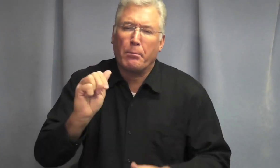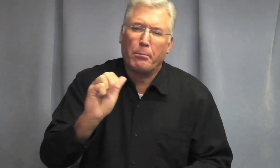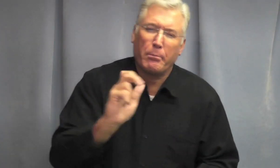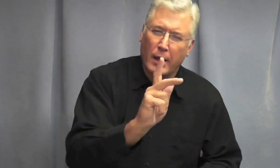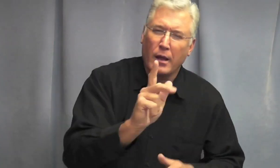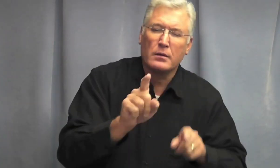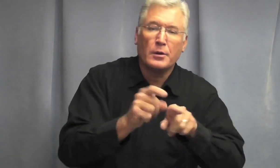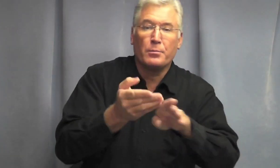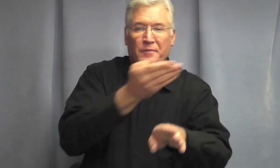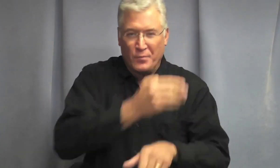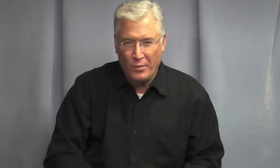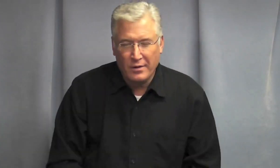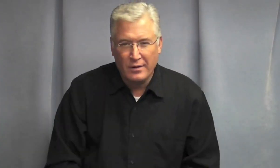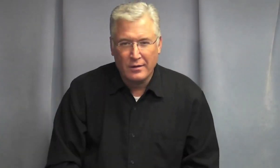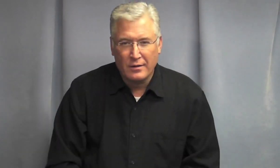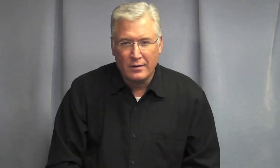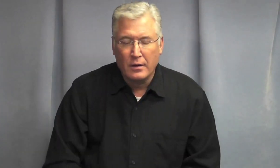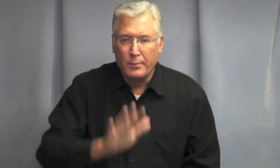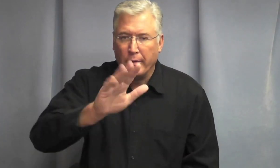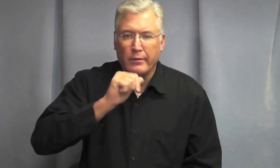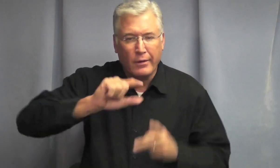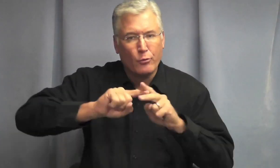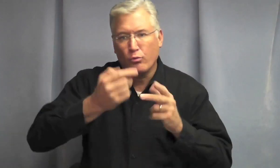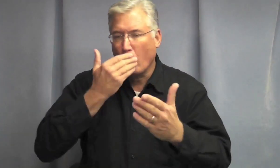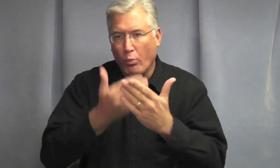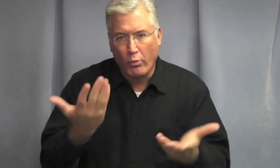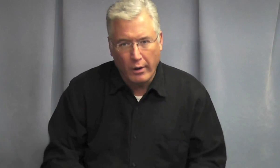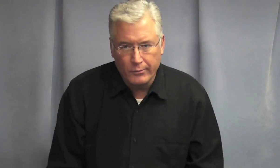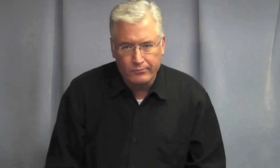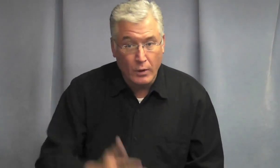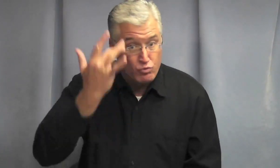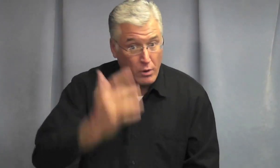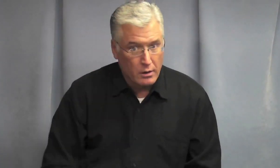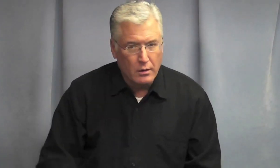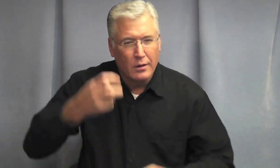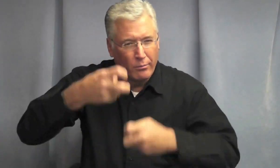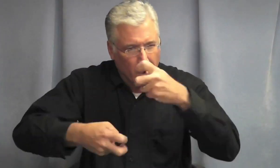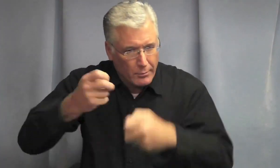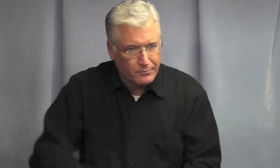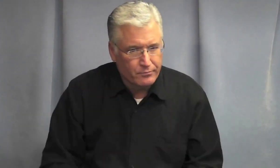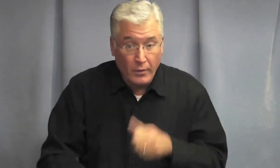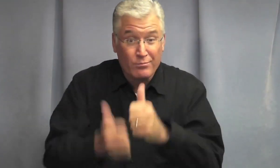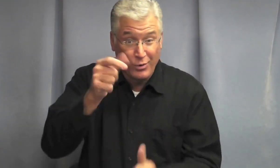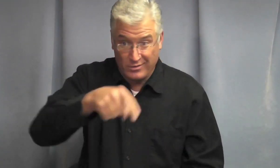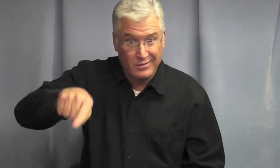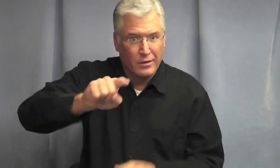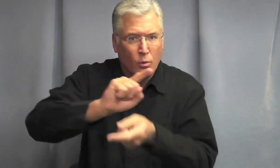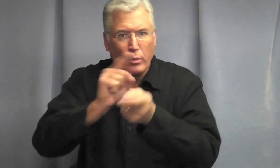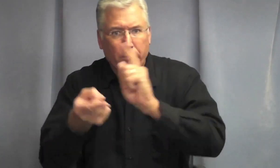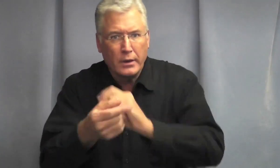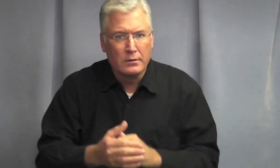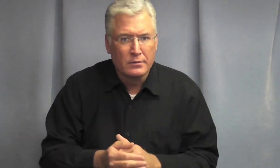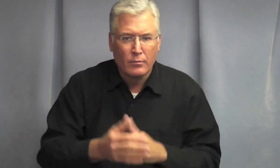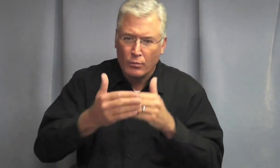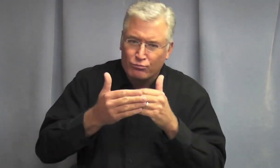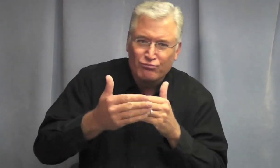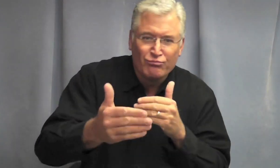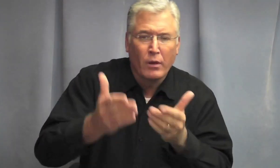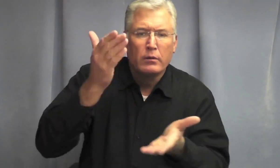to him. And the people, like they were before in that relationship, but it didn't start out well. Why? Because there were problems. The